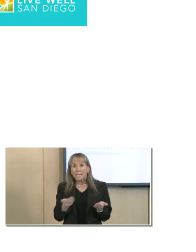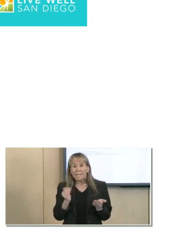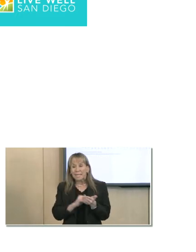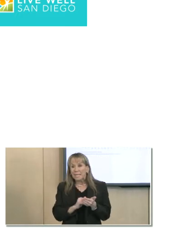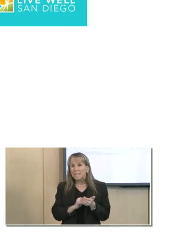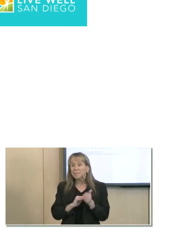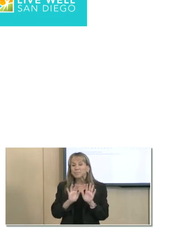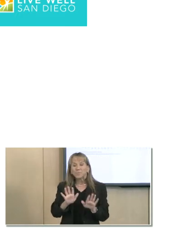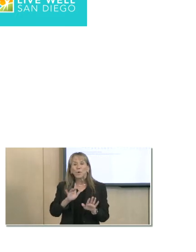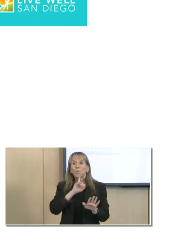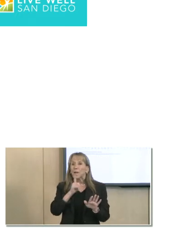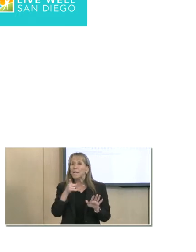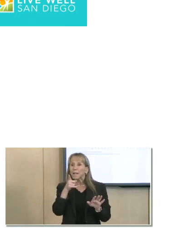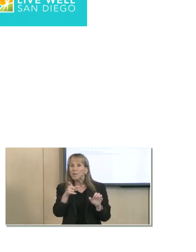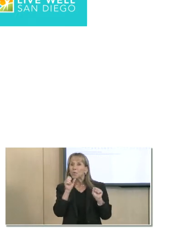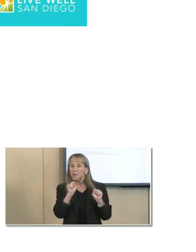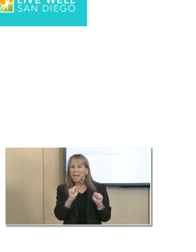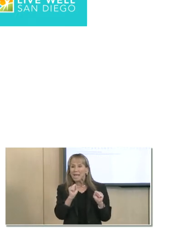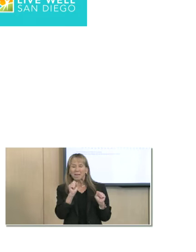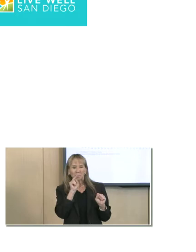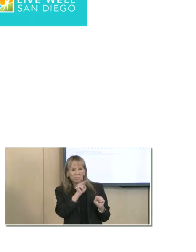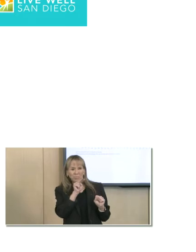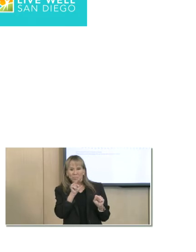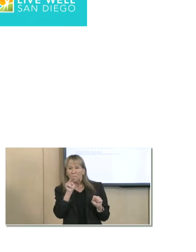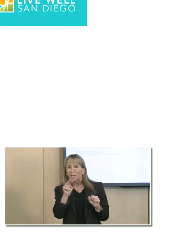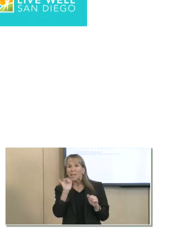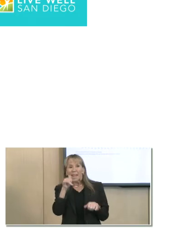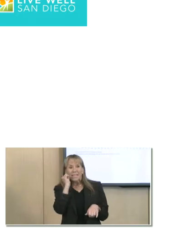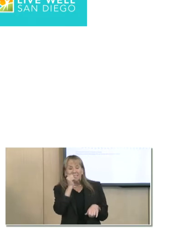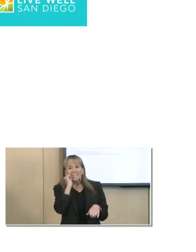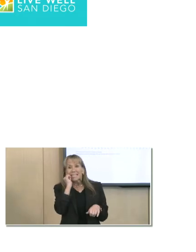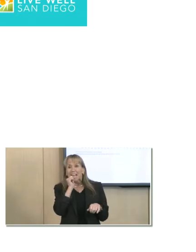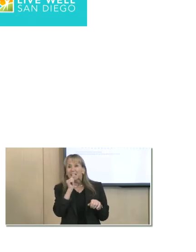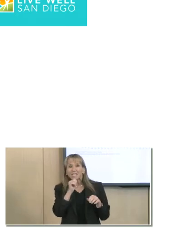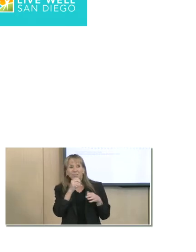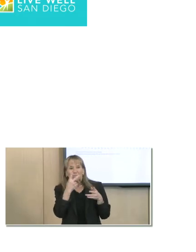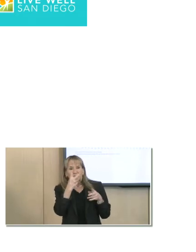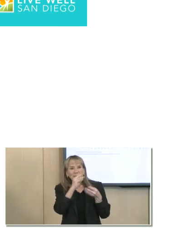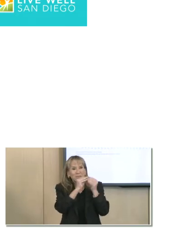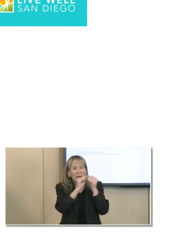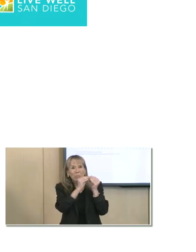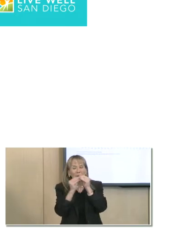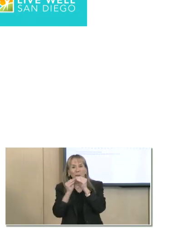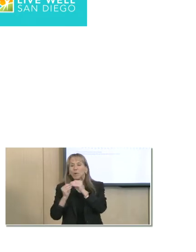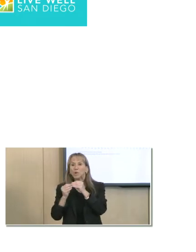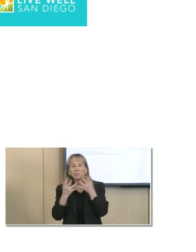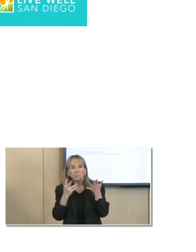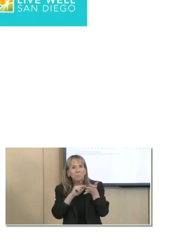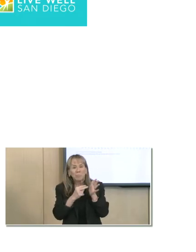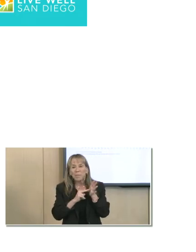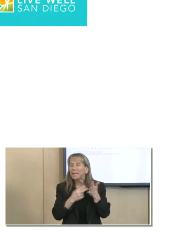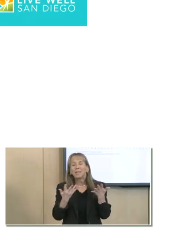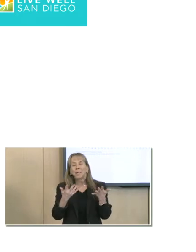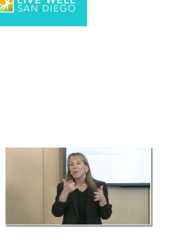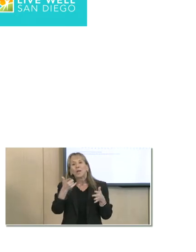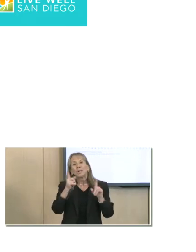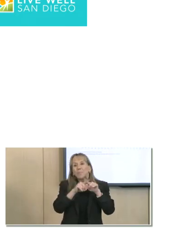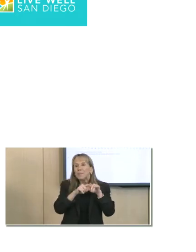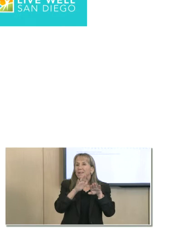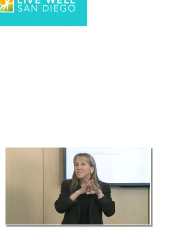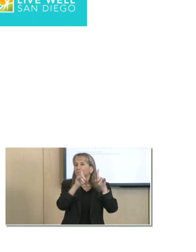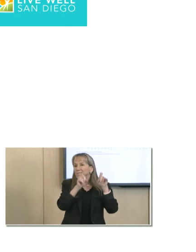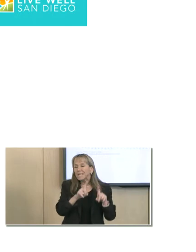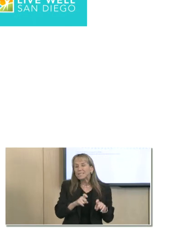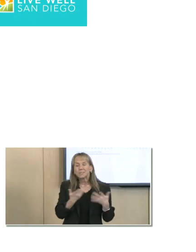a lot that you can read into day-by-day results. Day-by-day results can be influenced by testing, it can be influenced